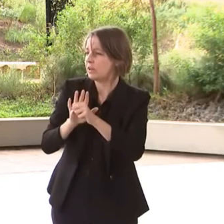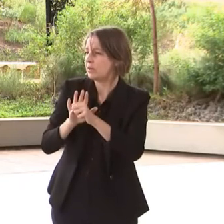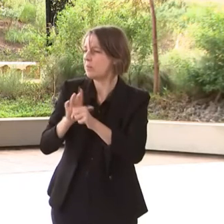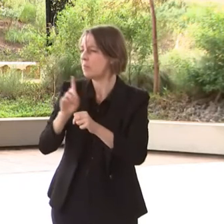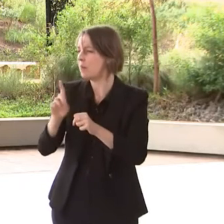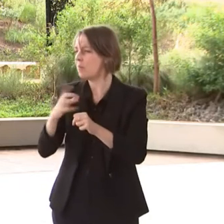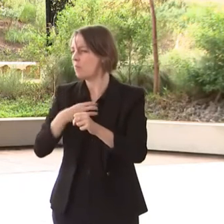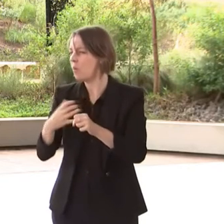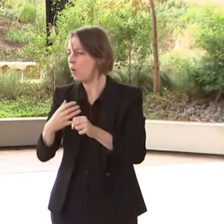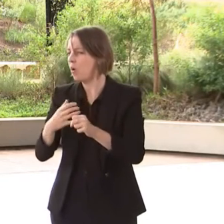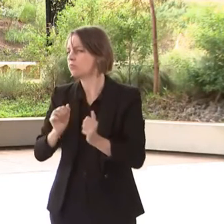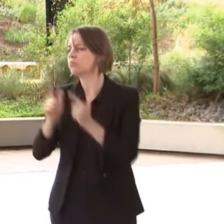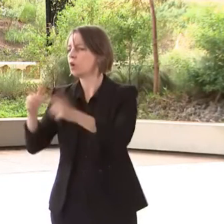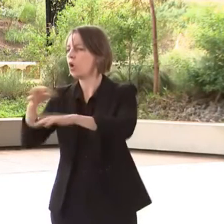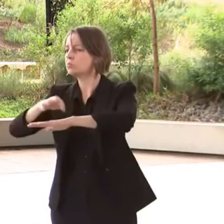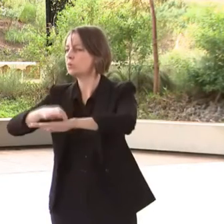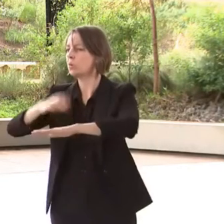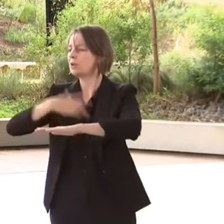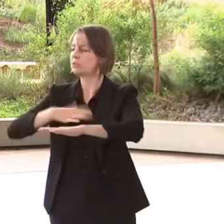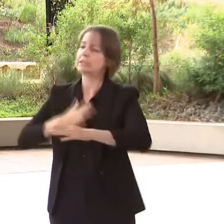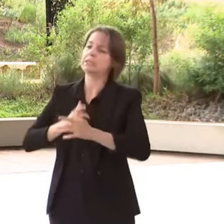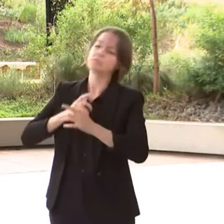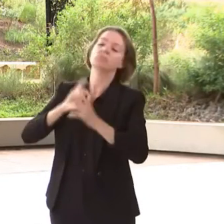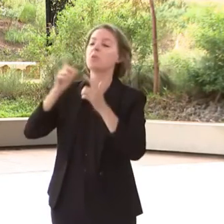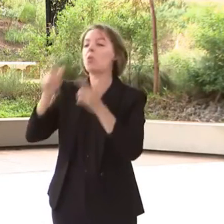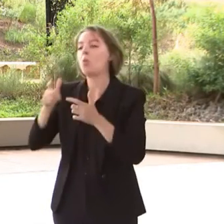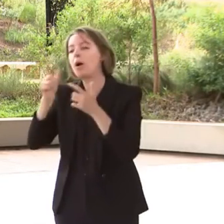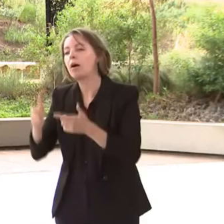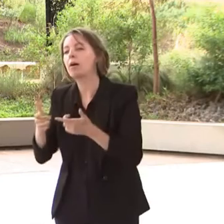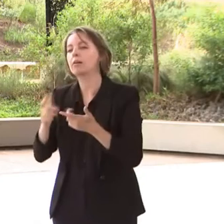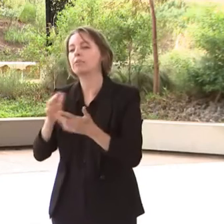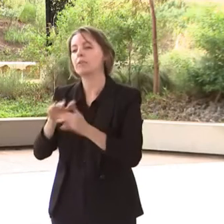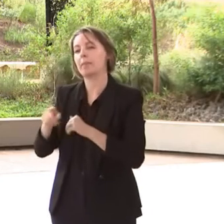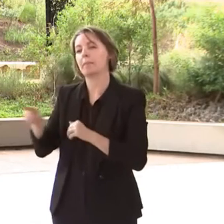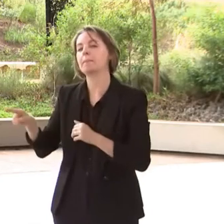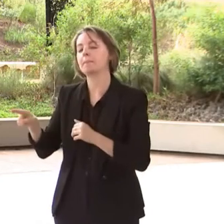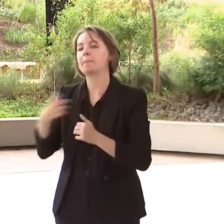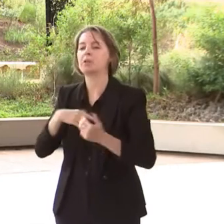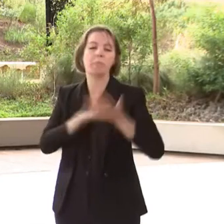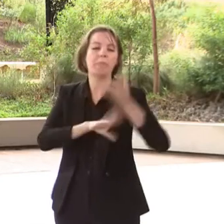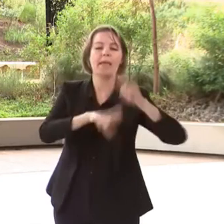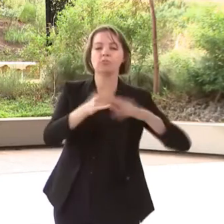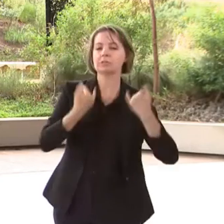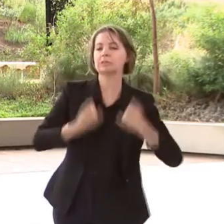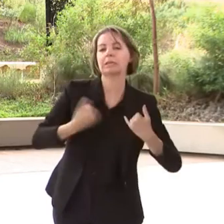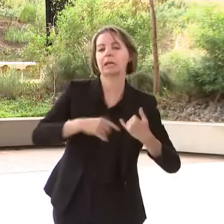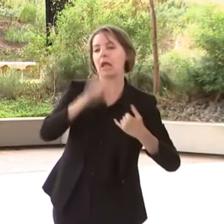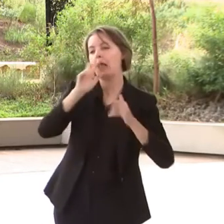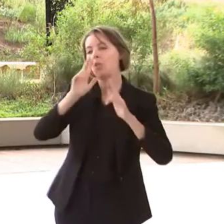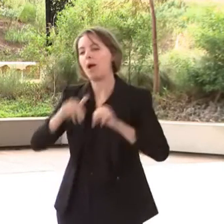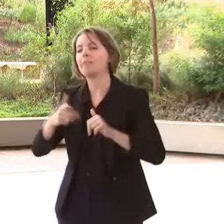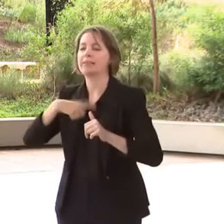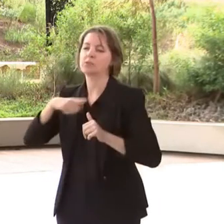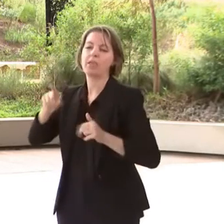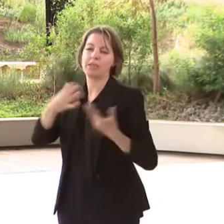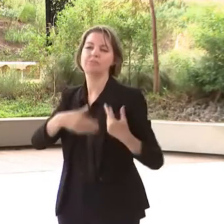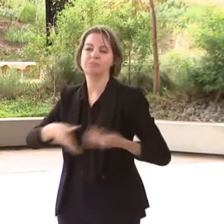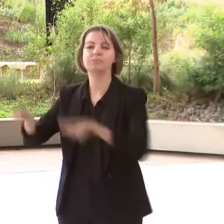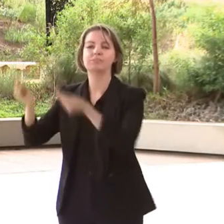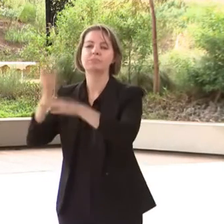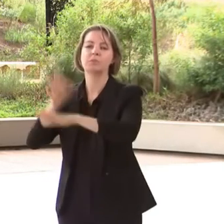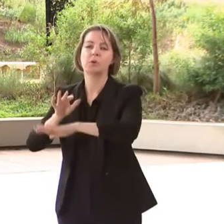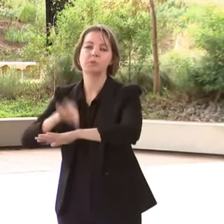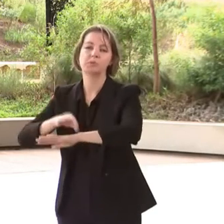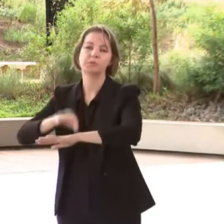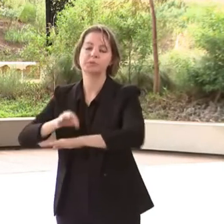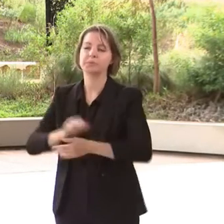on that detail? Certainly, and I suppose I believe we'll be having some